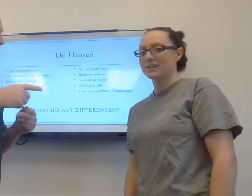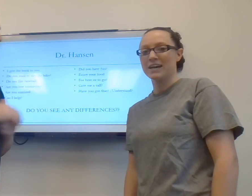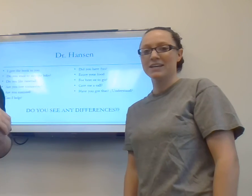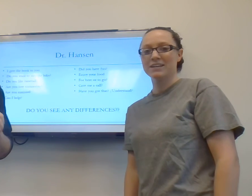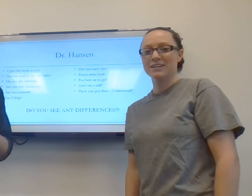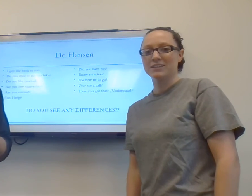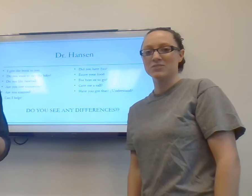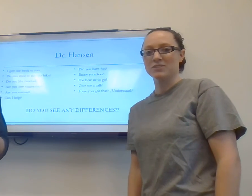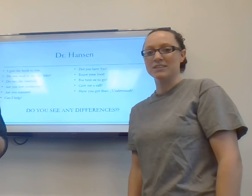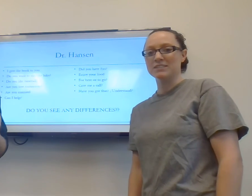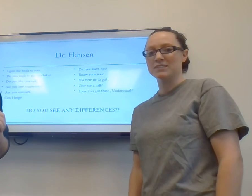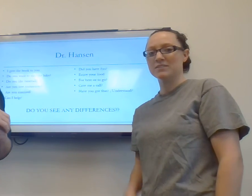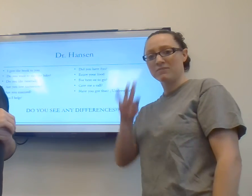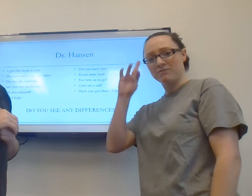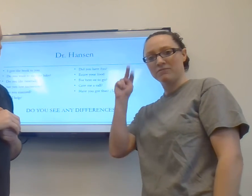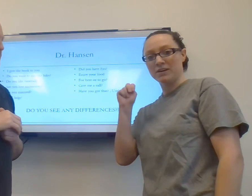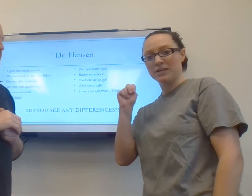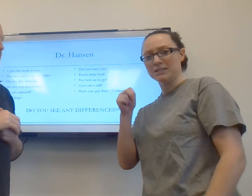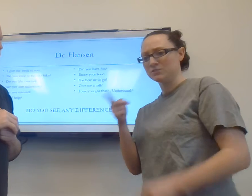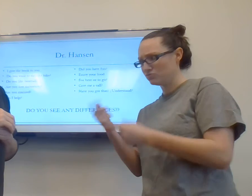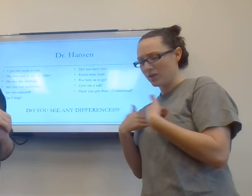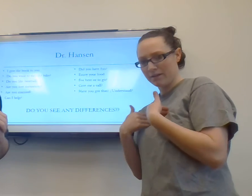Okay, this one is,